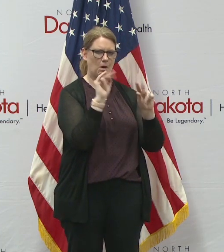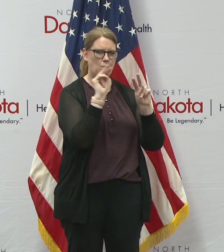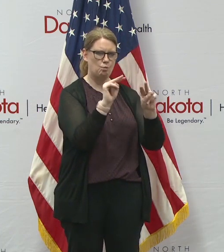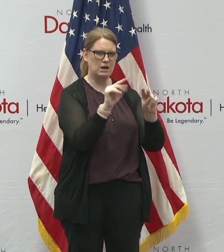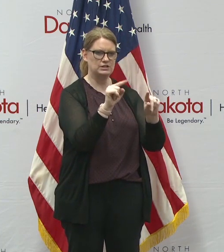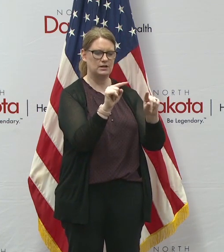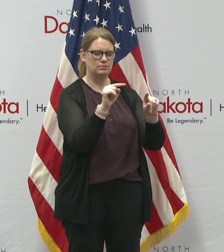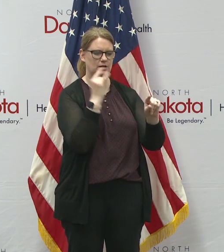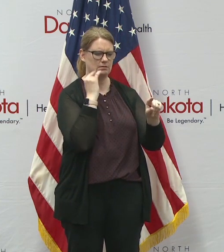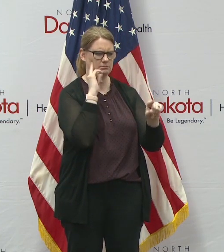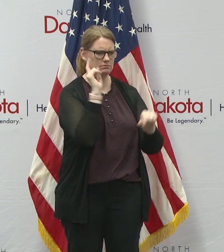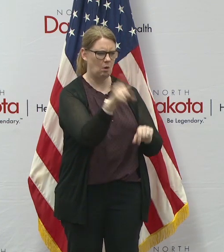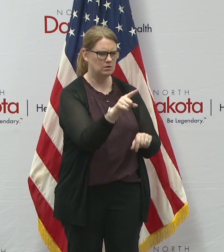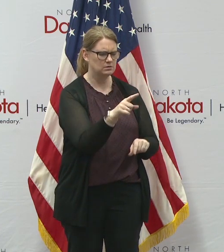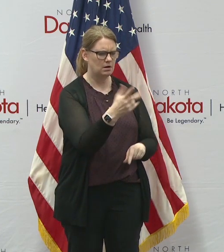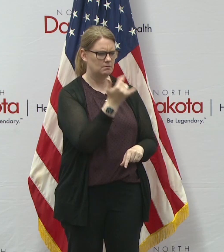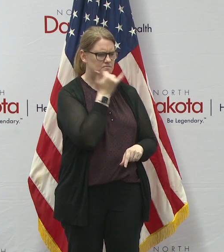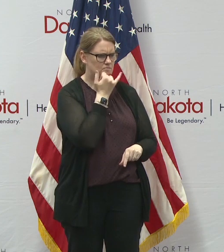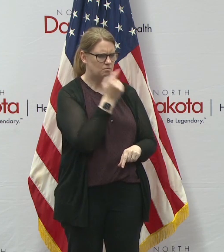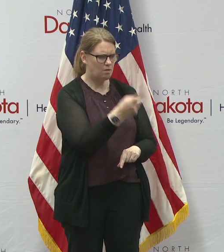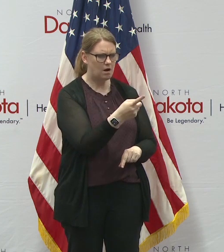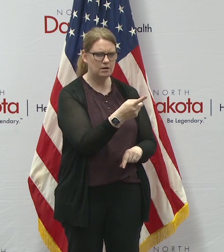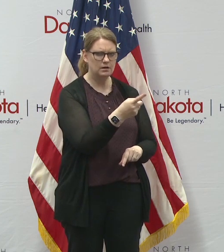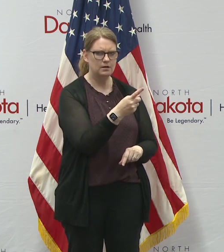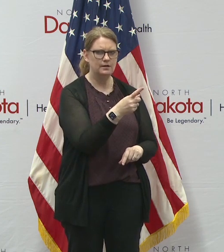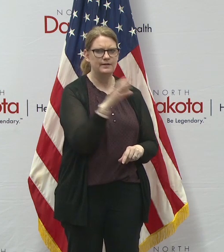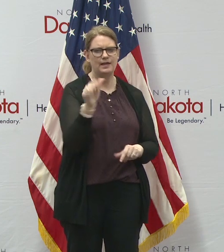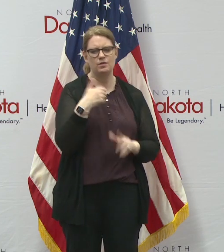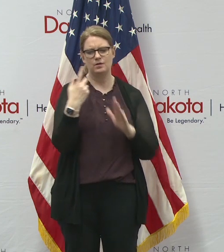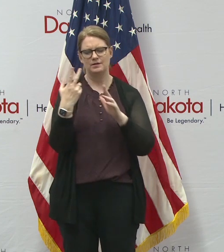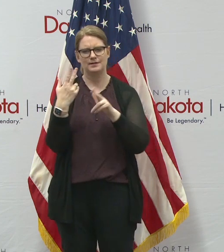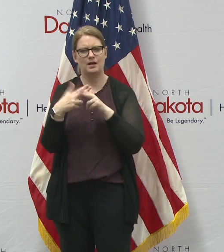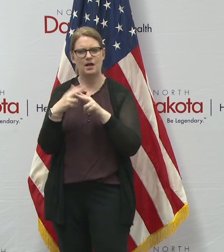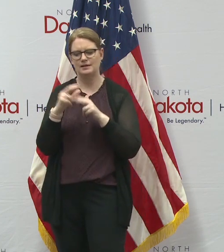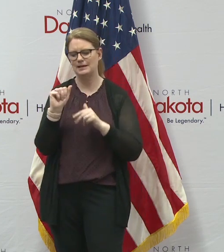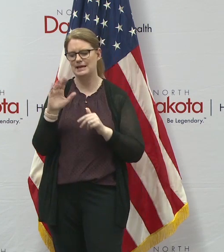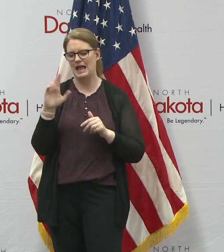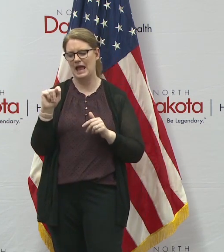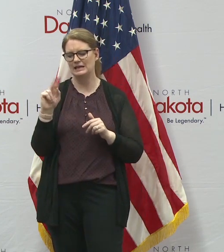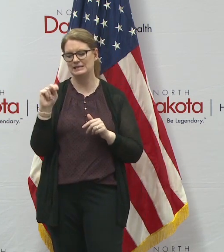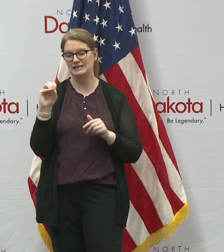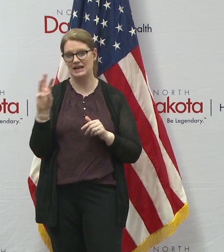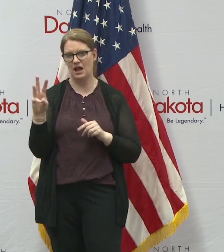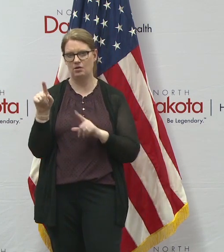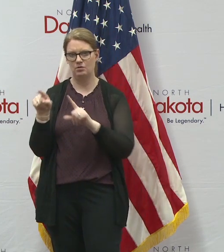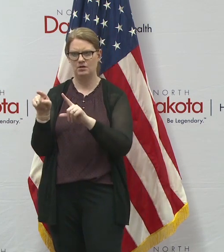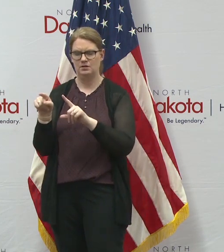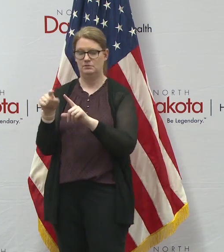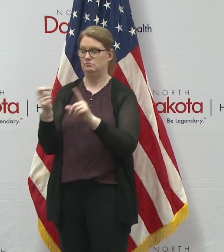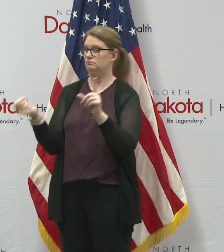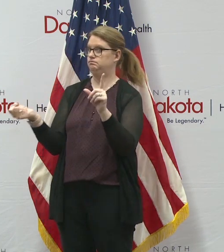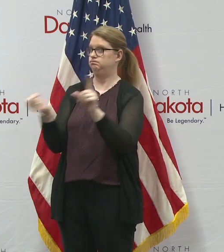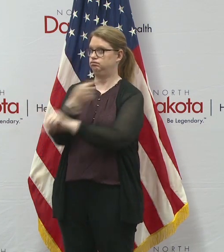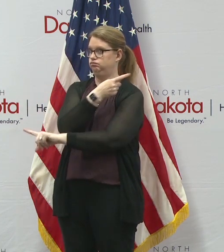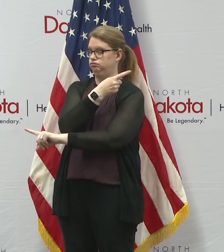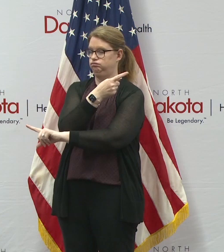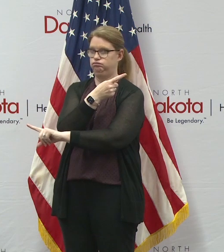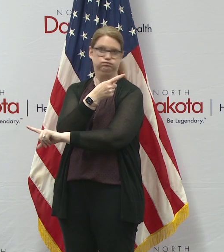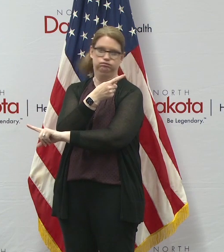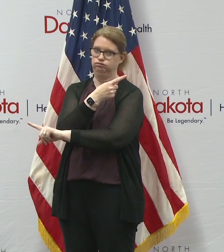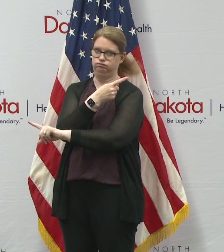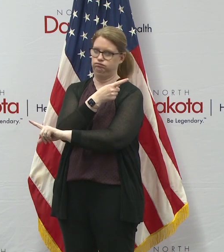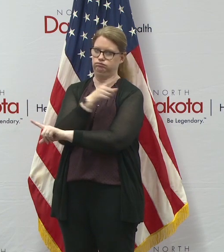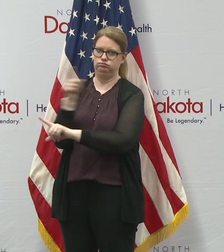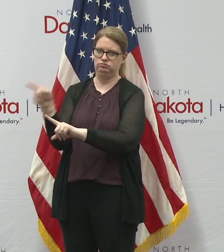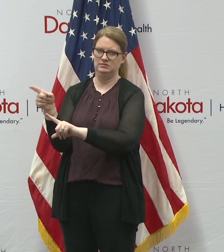it was wrong. There's another model out there called the Act Now model, which we think is way off on that one. I mean, that